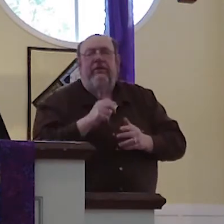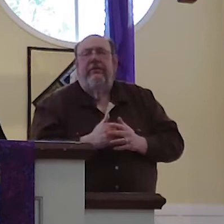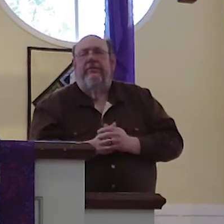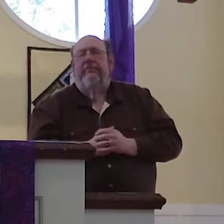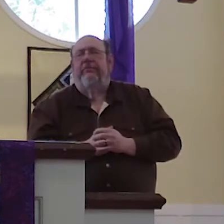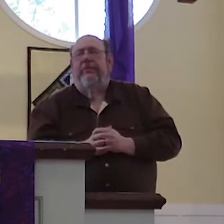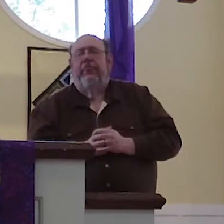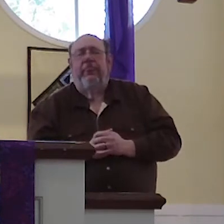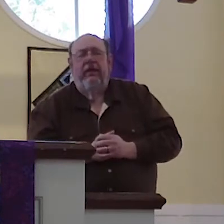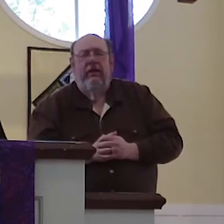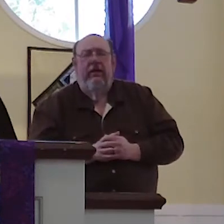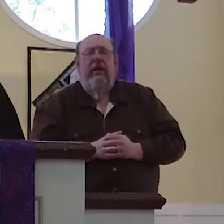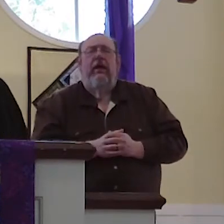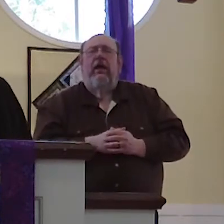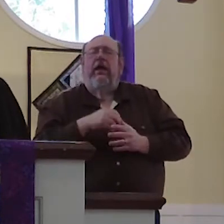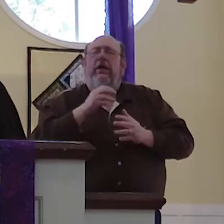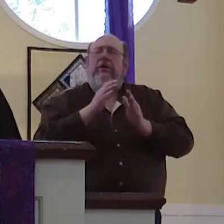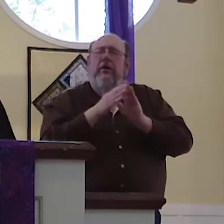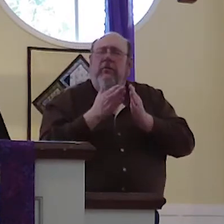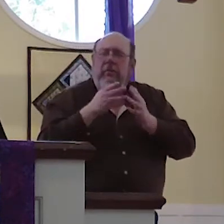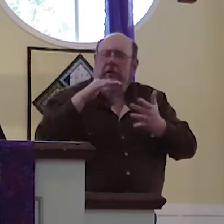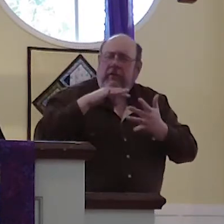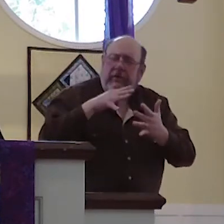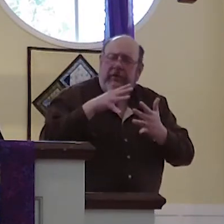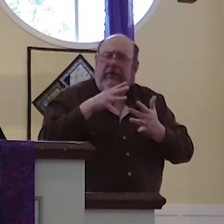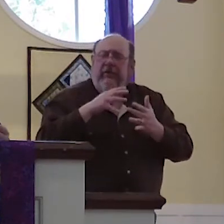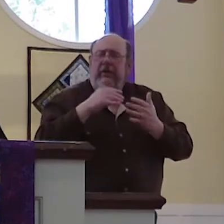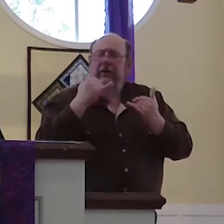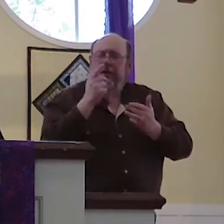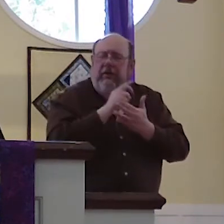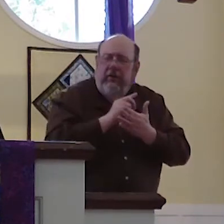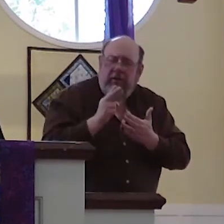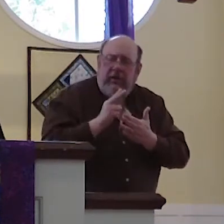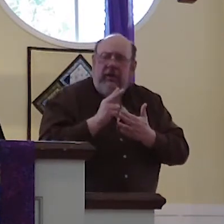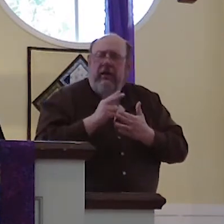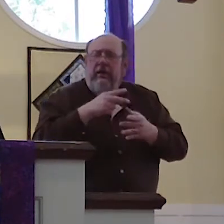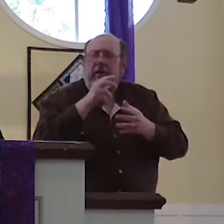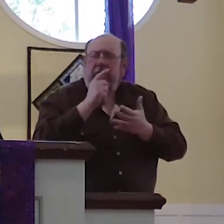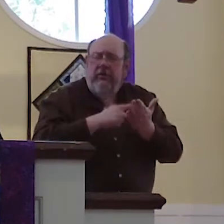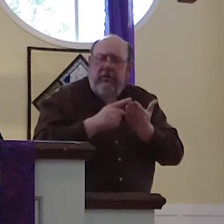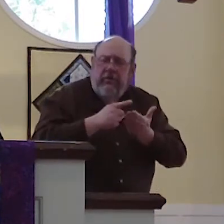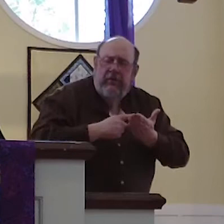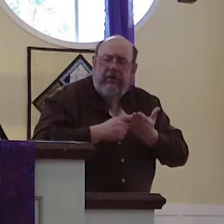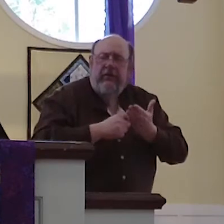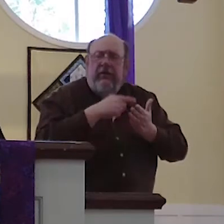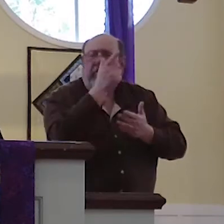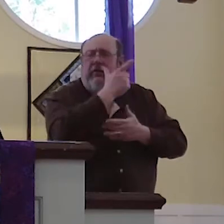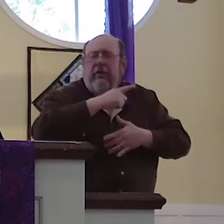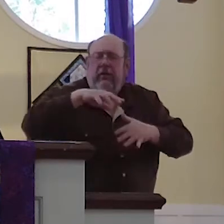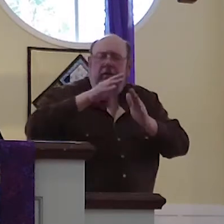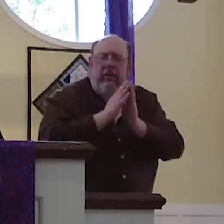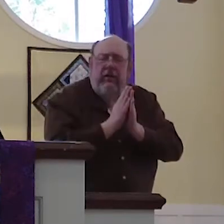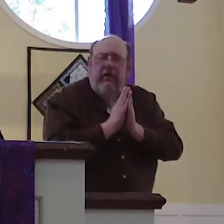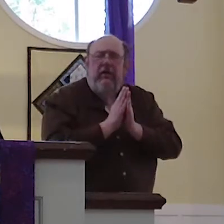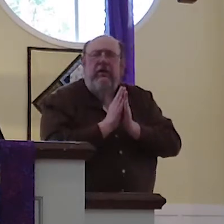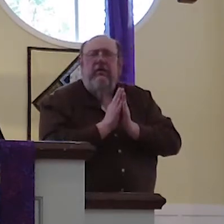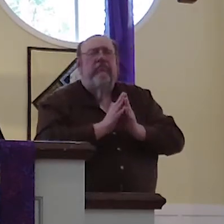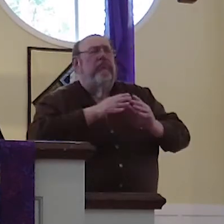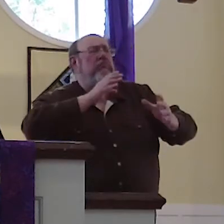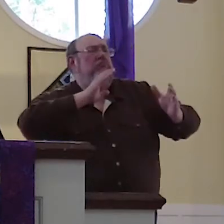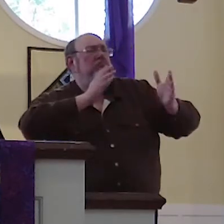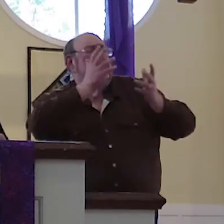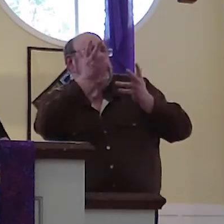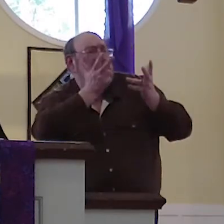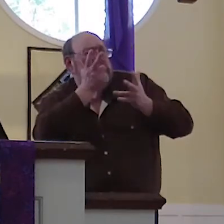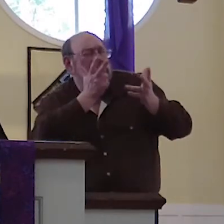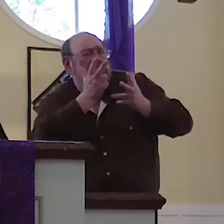In Bible study this week, as we talked about our scripture readings for today and about the Lord's Prayer in general, our conversation came around to the fact that